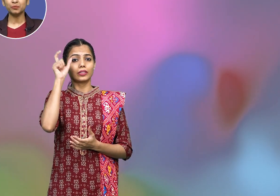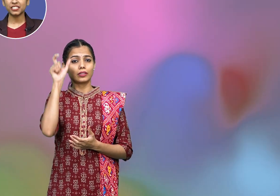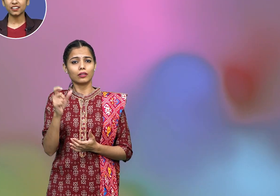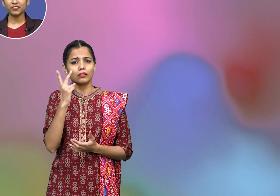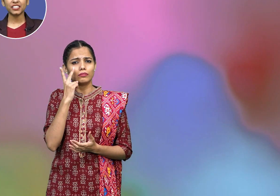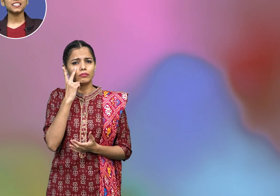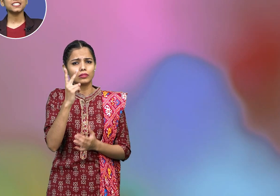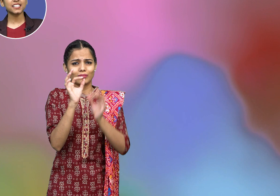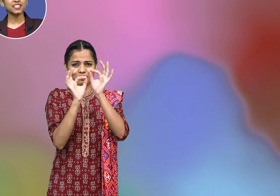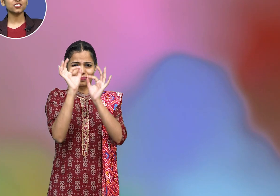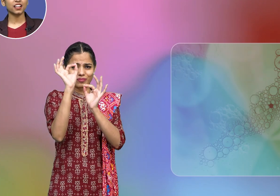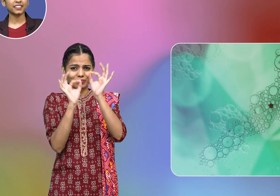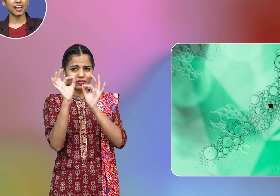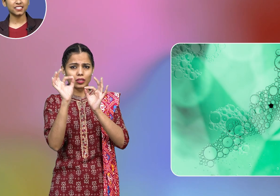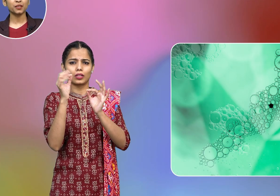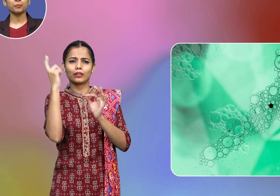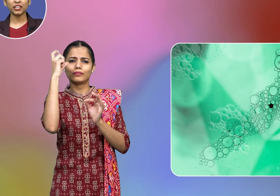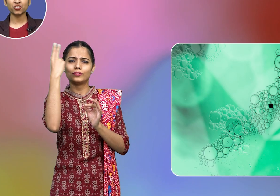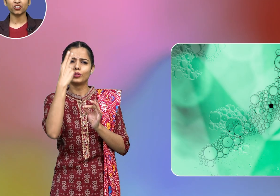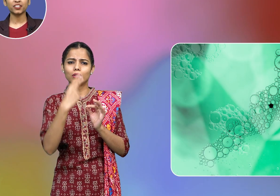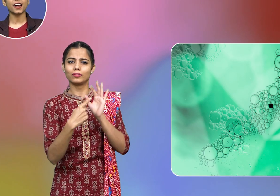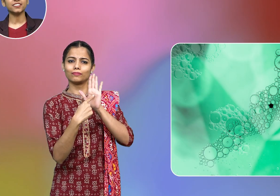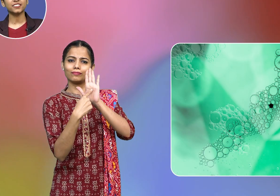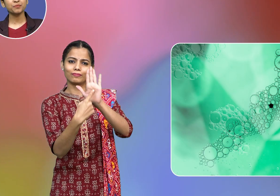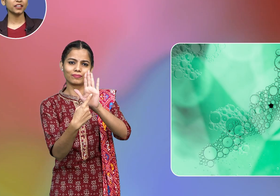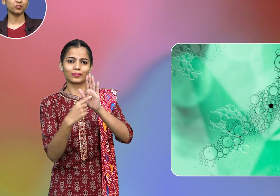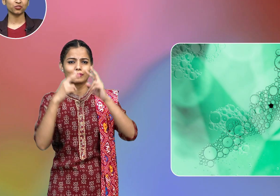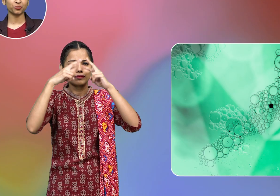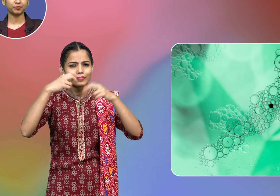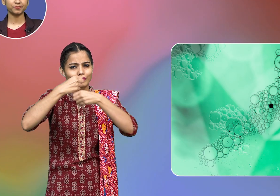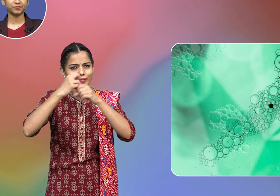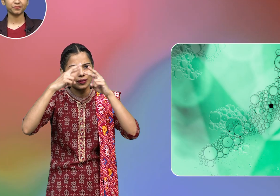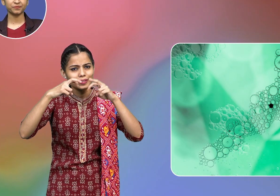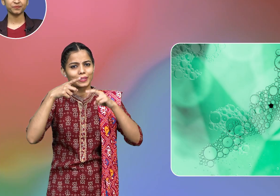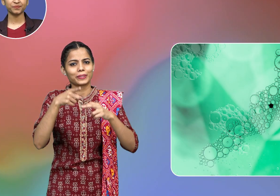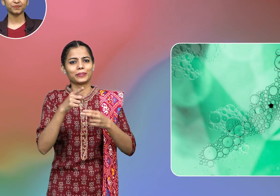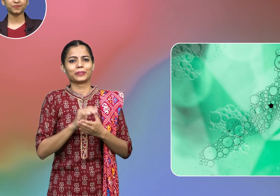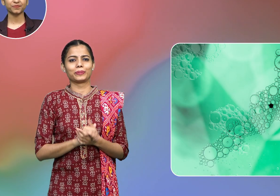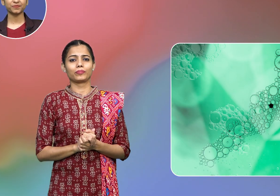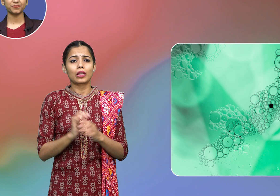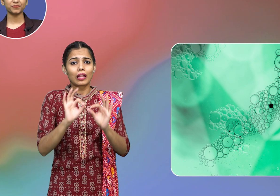He observed the cells like as in the picture under the microscope.